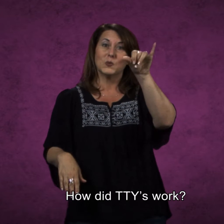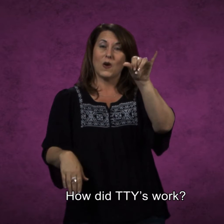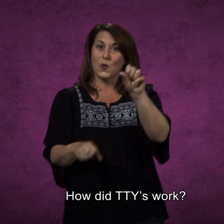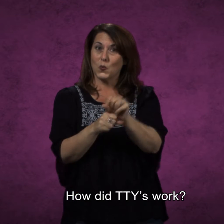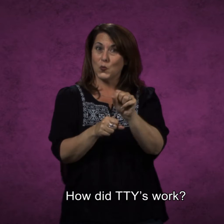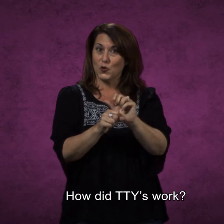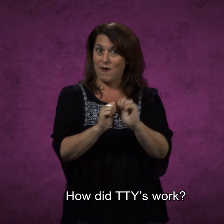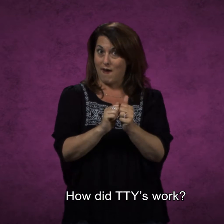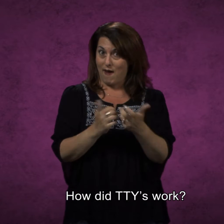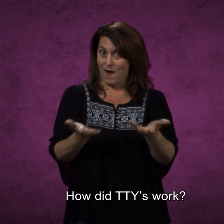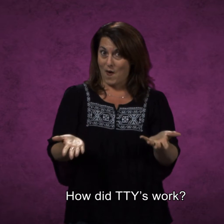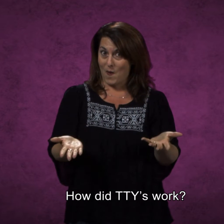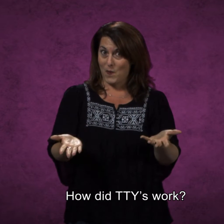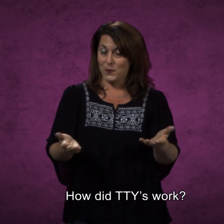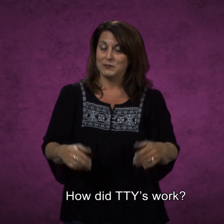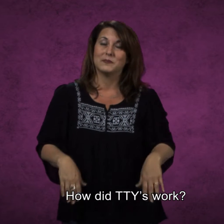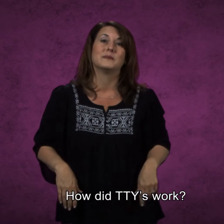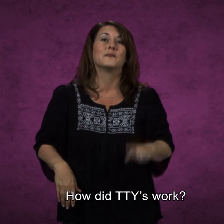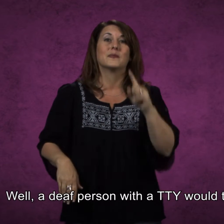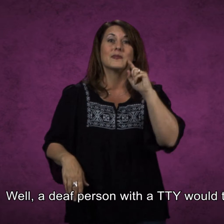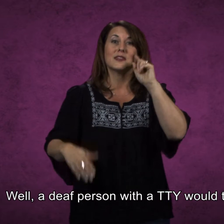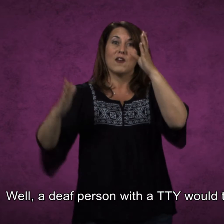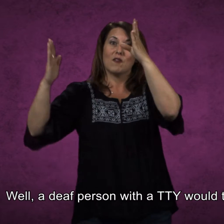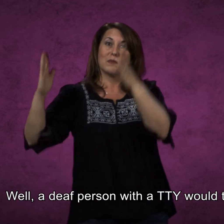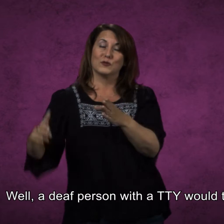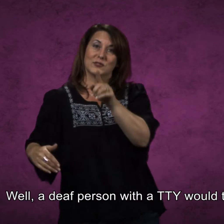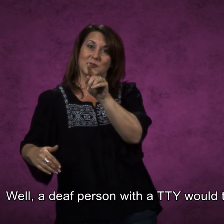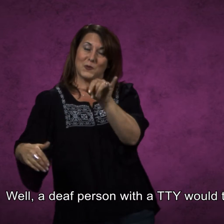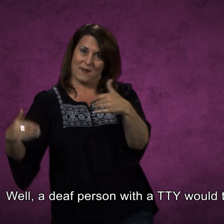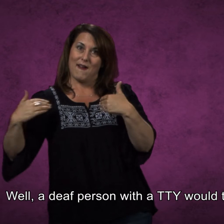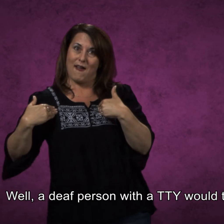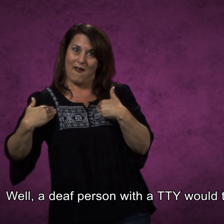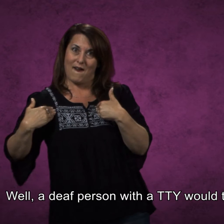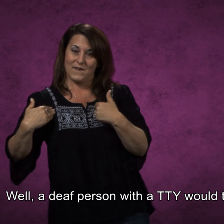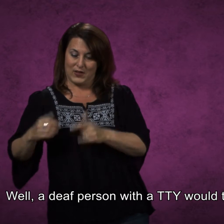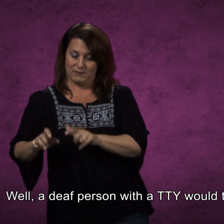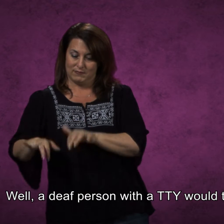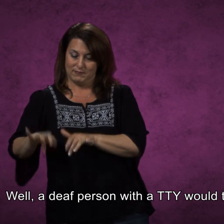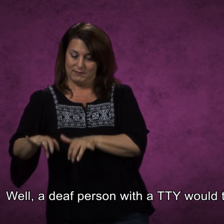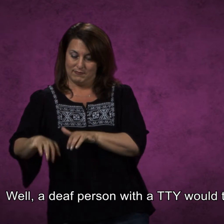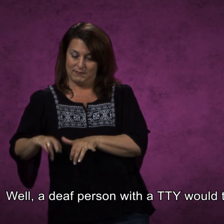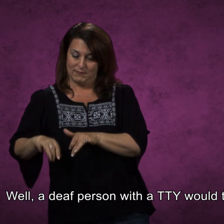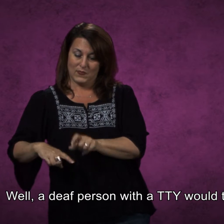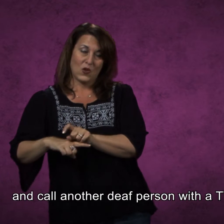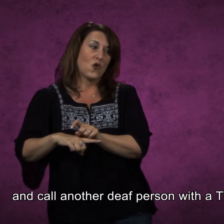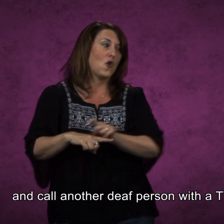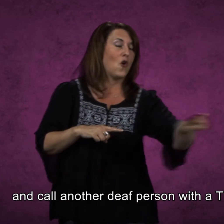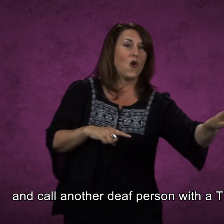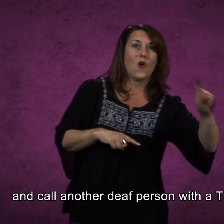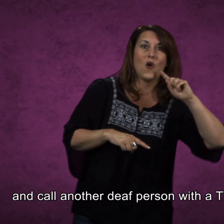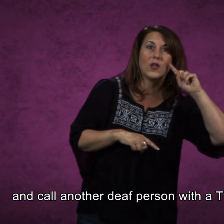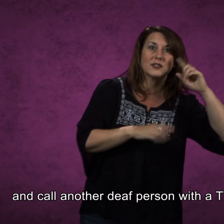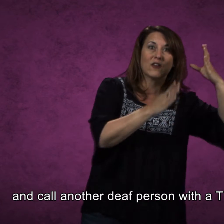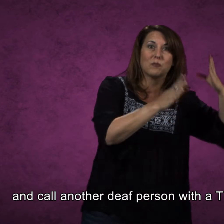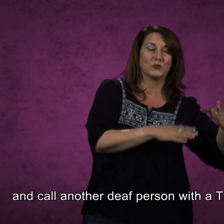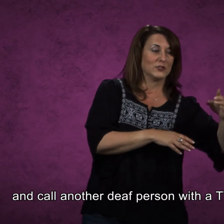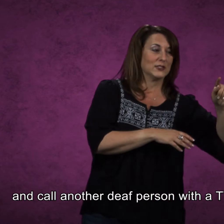How did TTYs work? Well, a deaf person with a TTY would type and call another deaf person with a